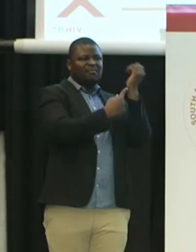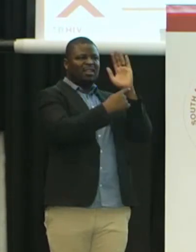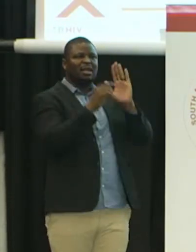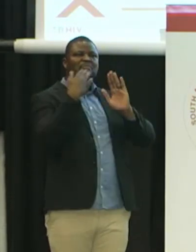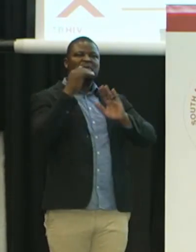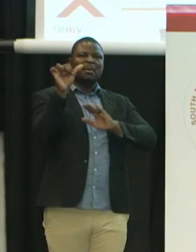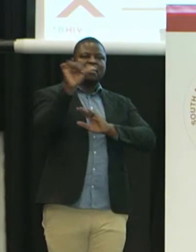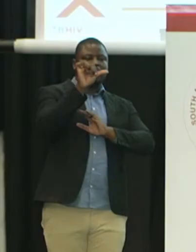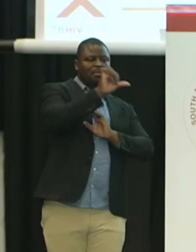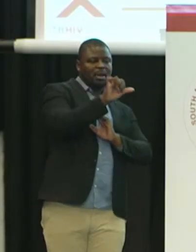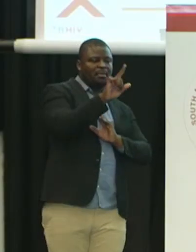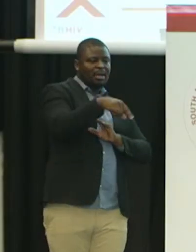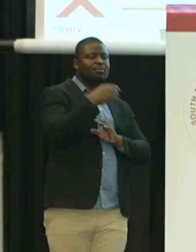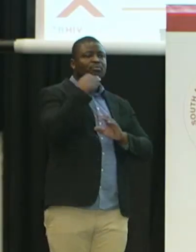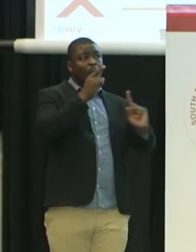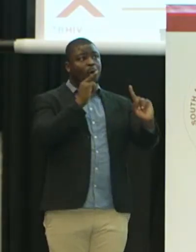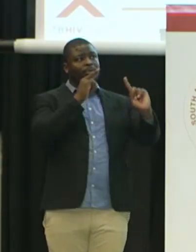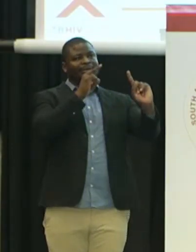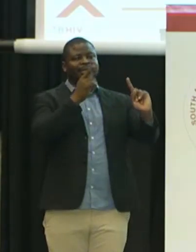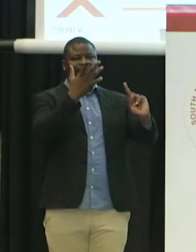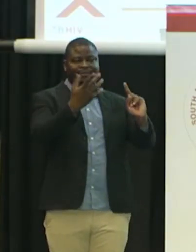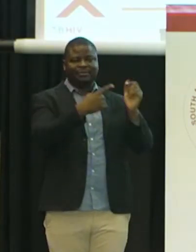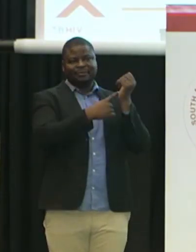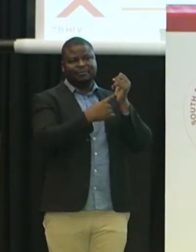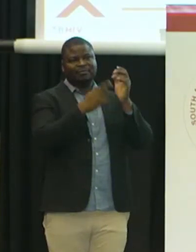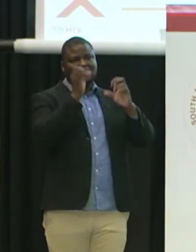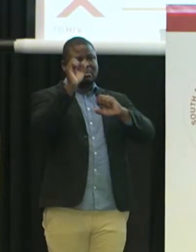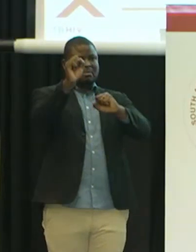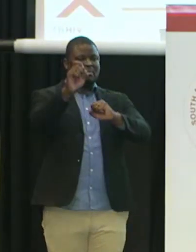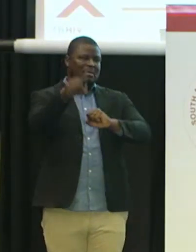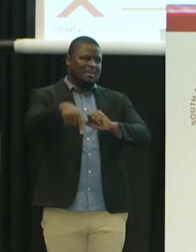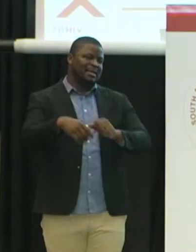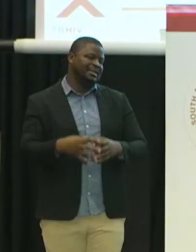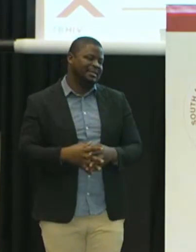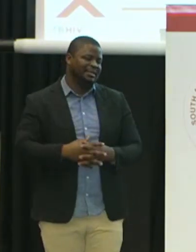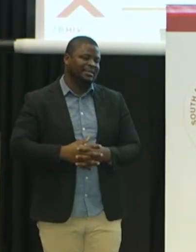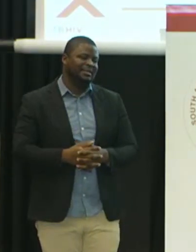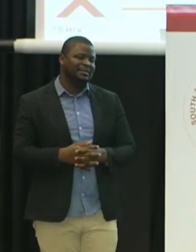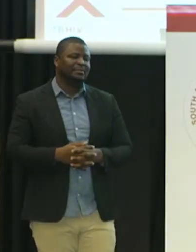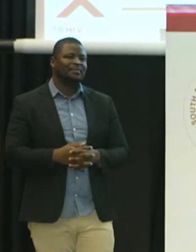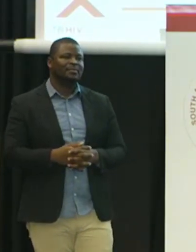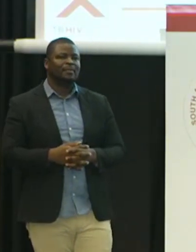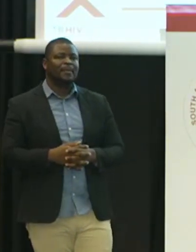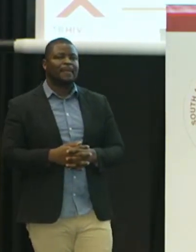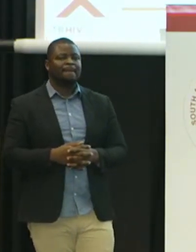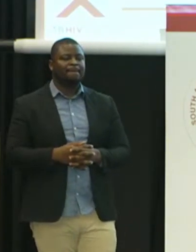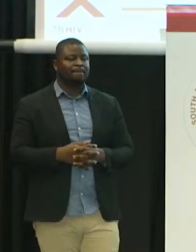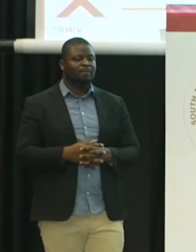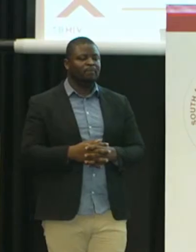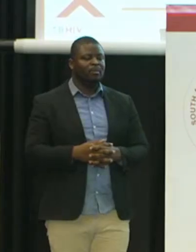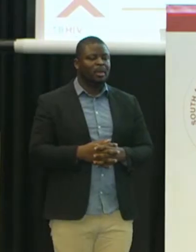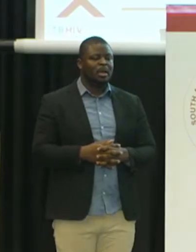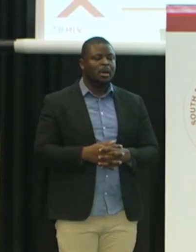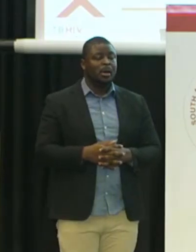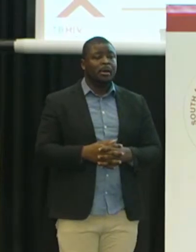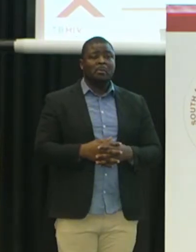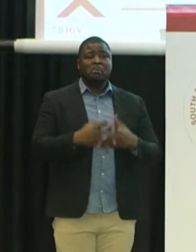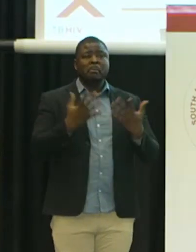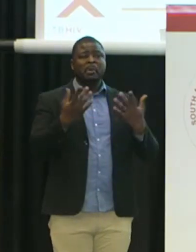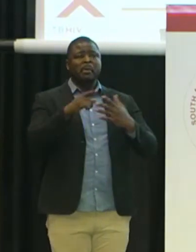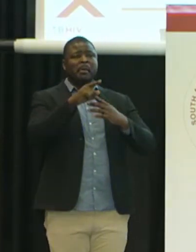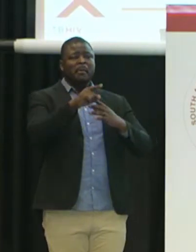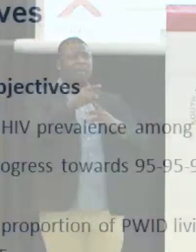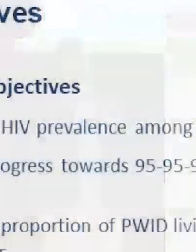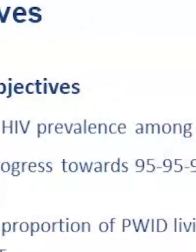Sorry. Oh, here we go. Okay, great. There you go. Okay, fantastic. So so the primary objectives, as you can see on the slide,